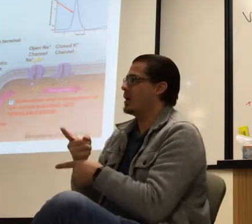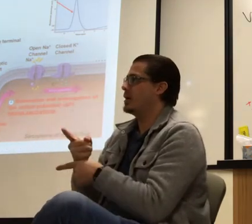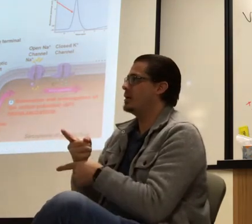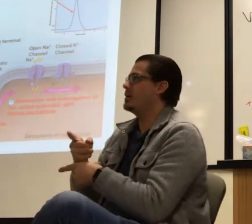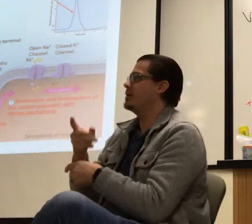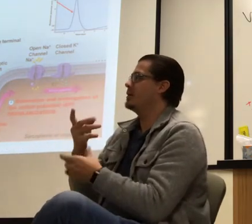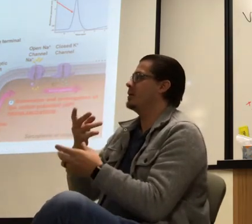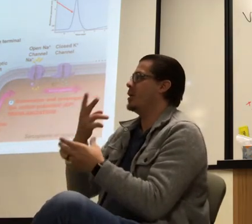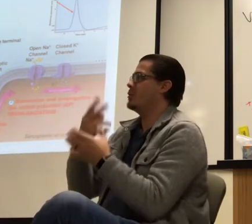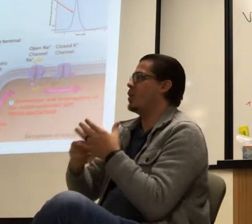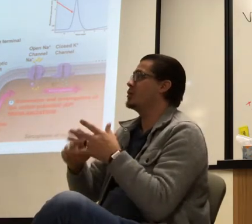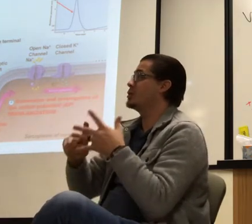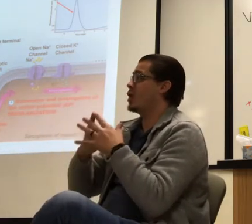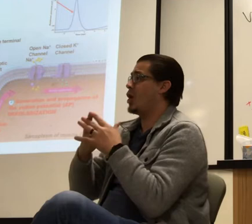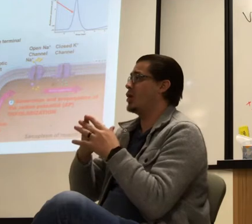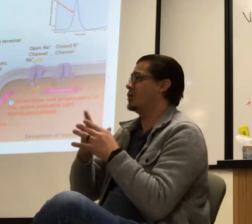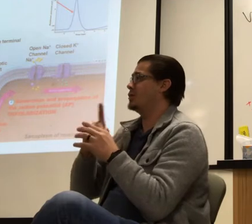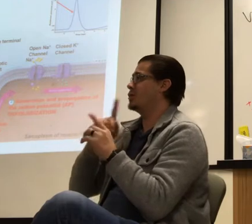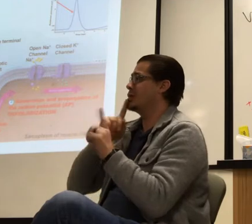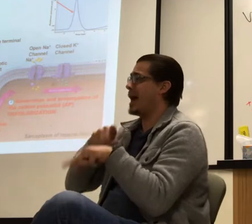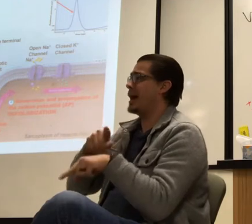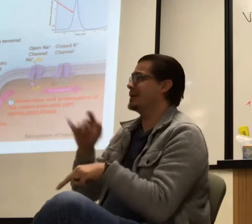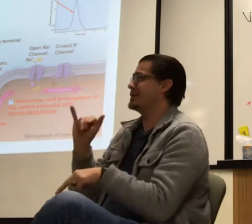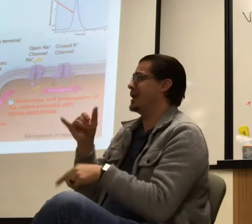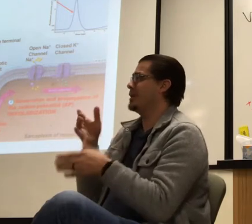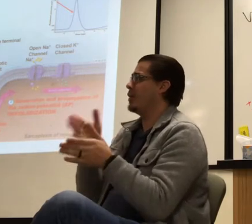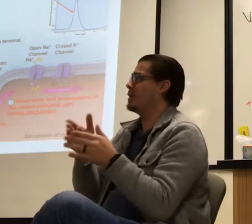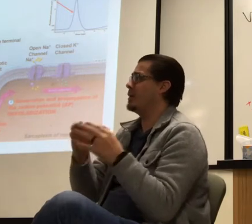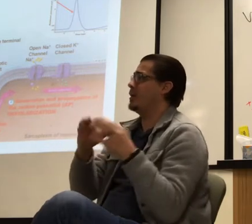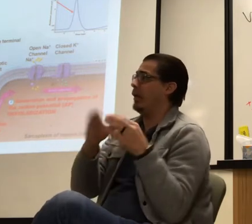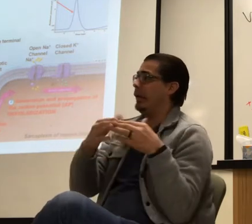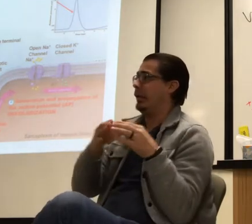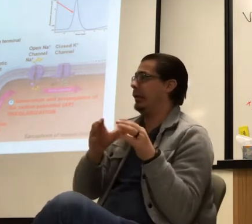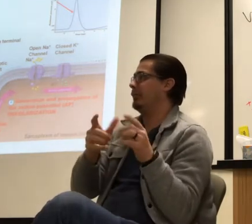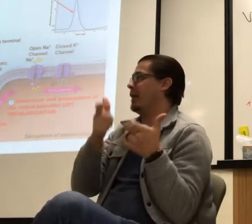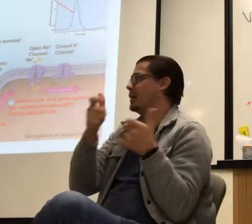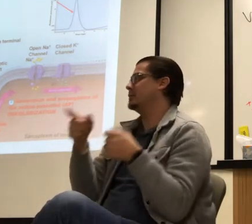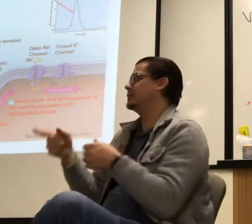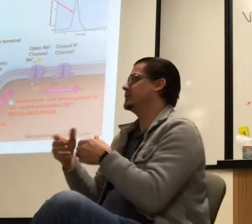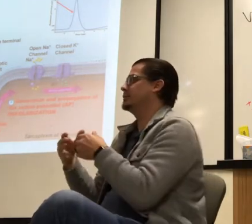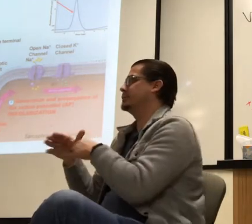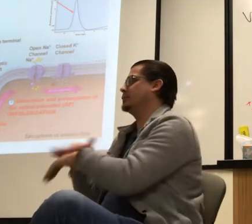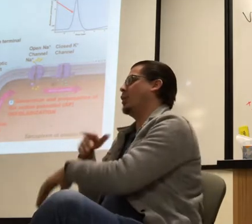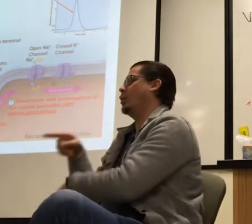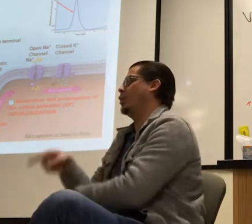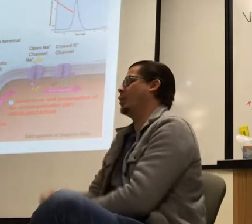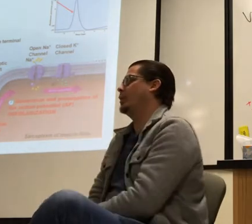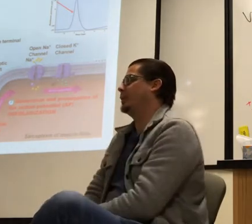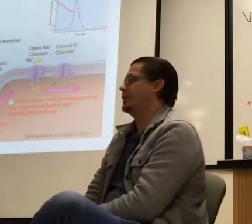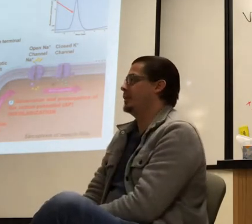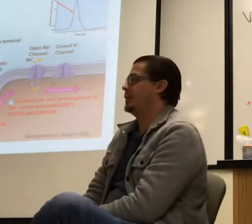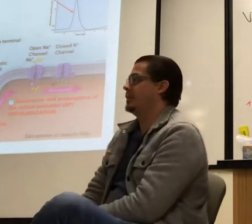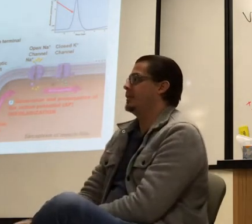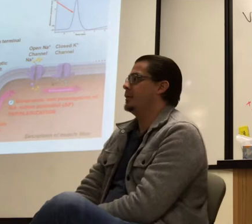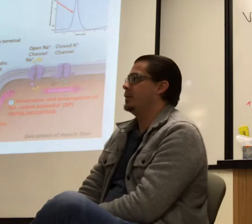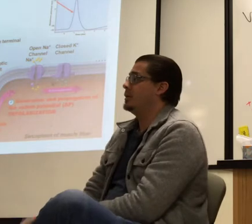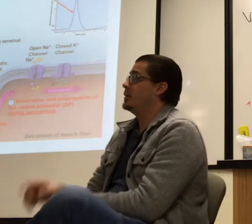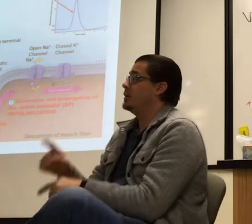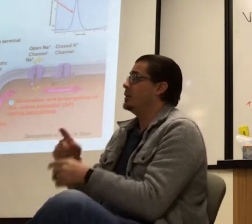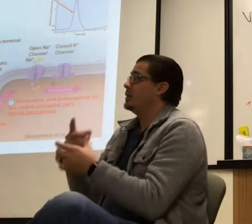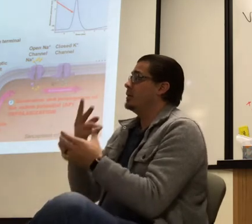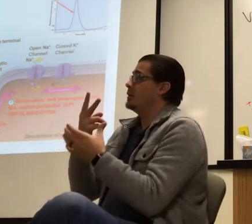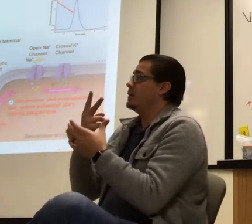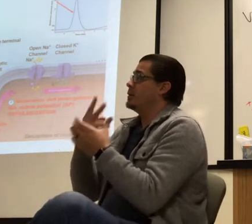react in the same way, but this guy's like Usain Bolt, he just opens and closes really fast, and this just reacts more slowly. But they both start at the